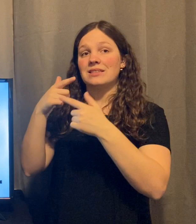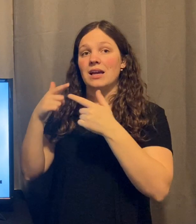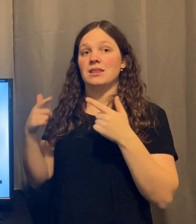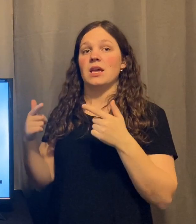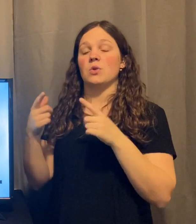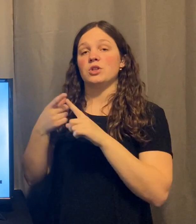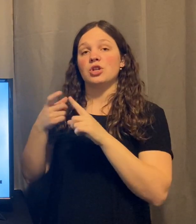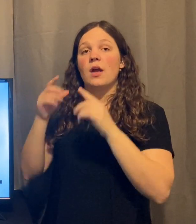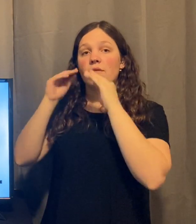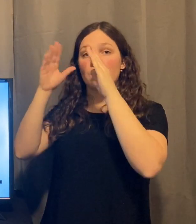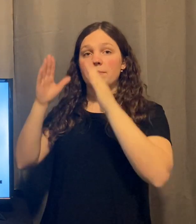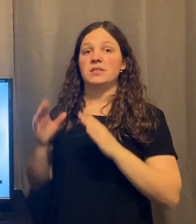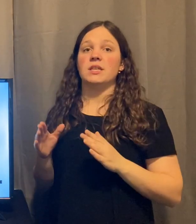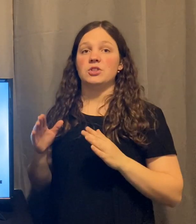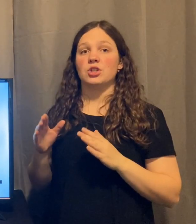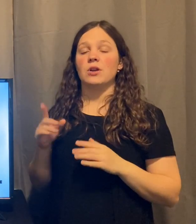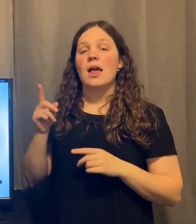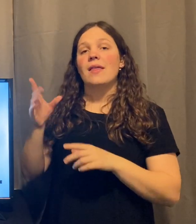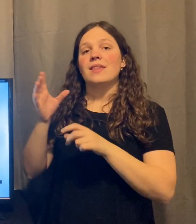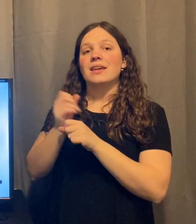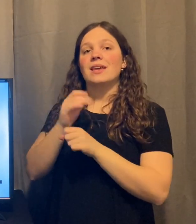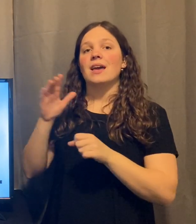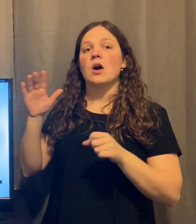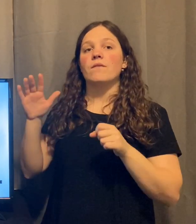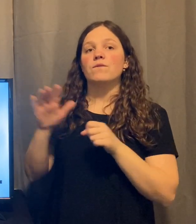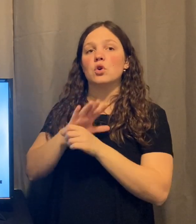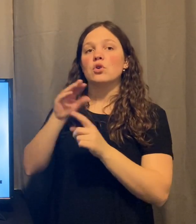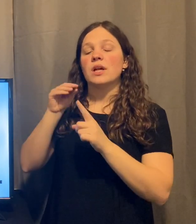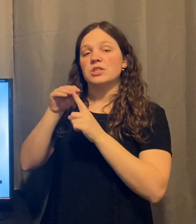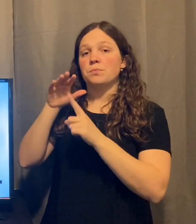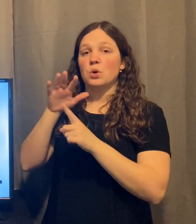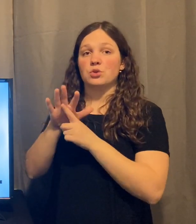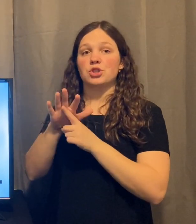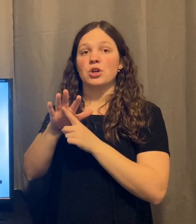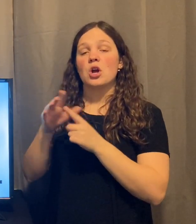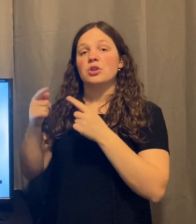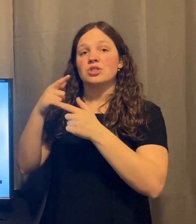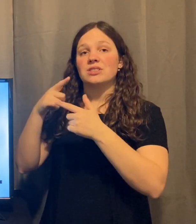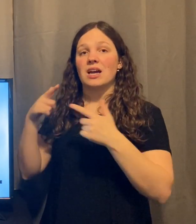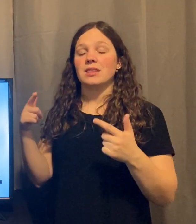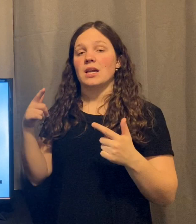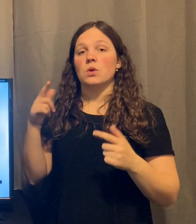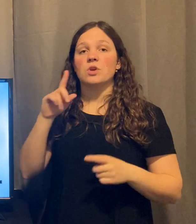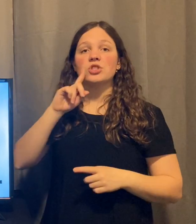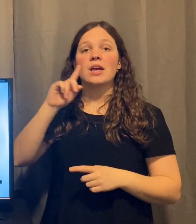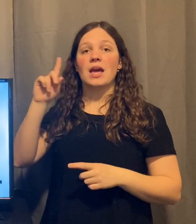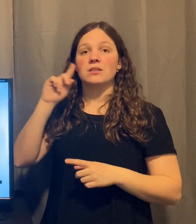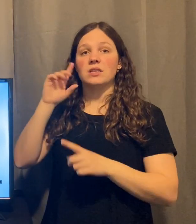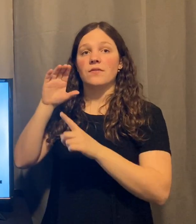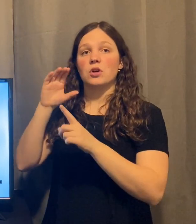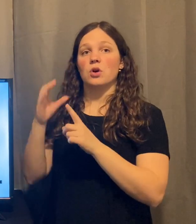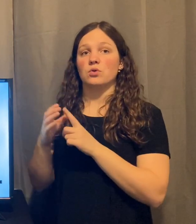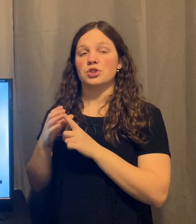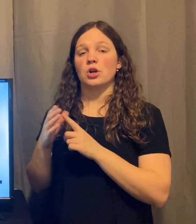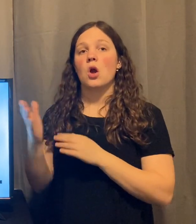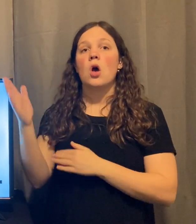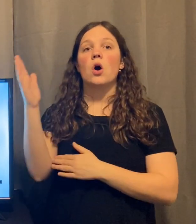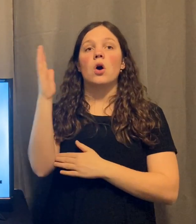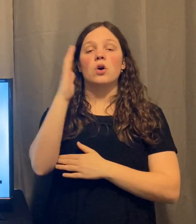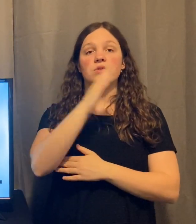sign language from the teacher. They get a full exposure to sign language and deaf culture all